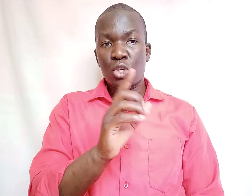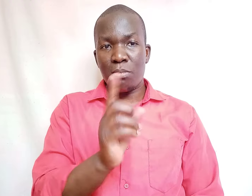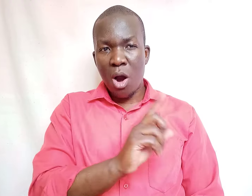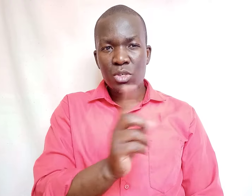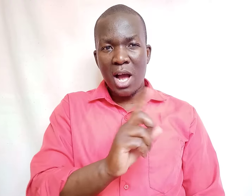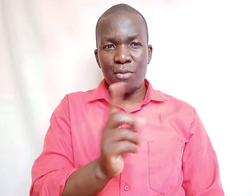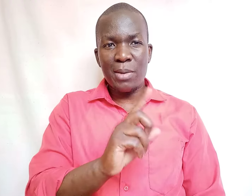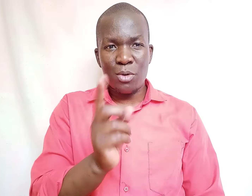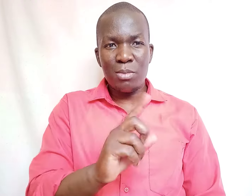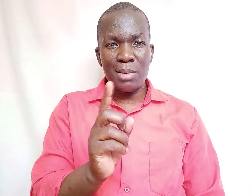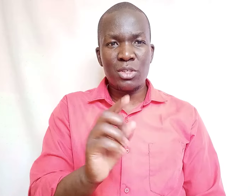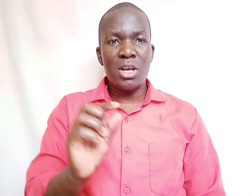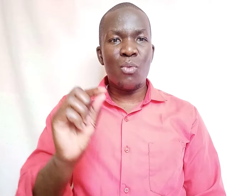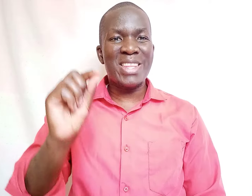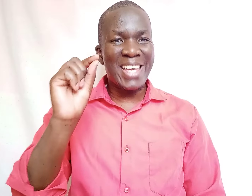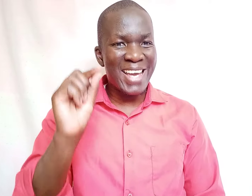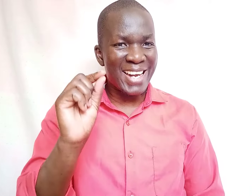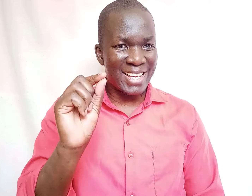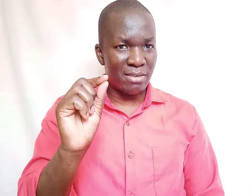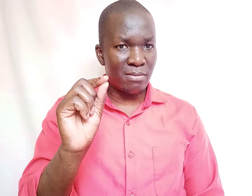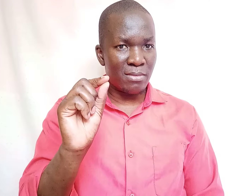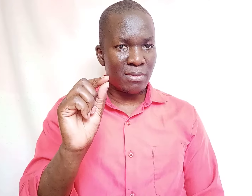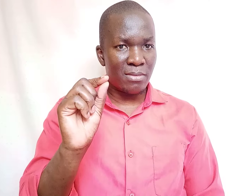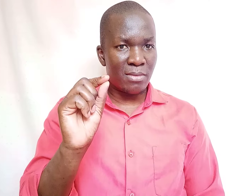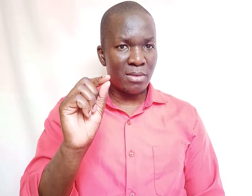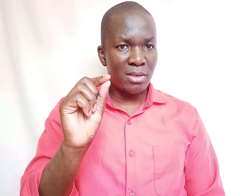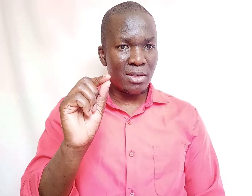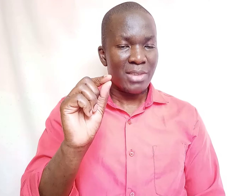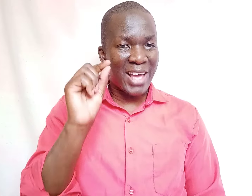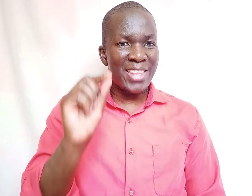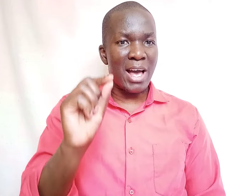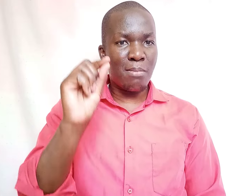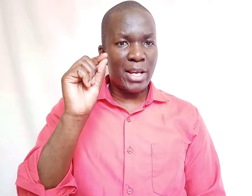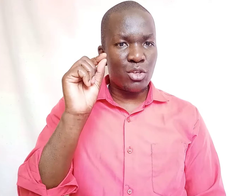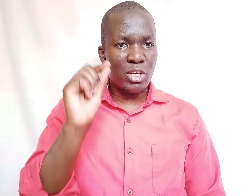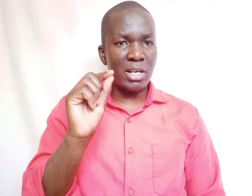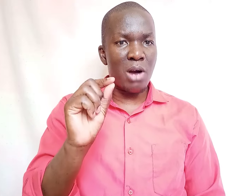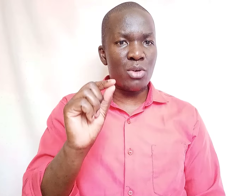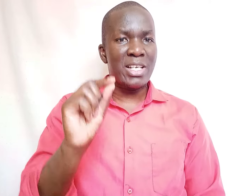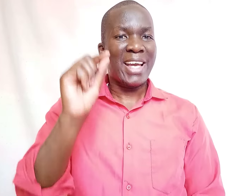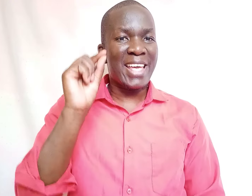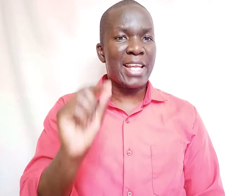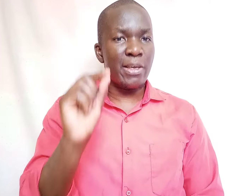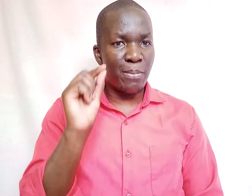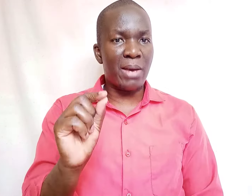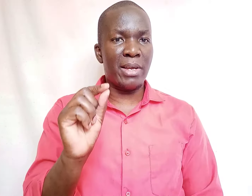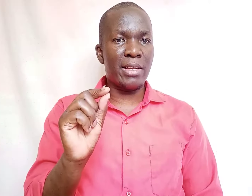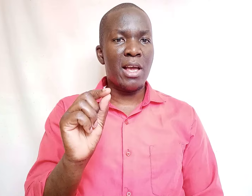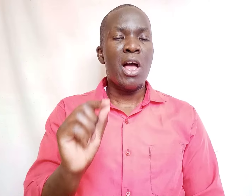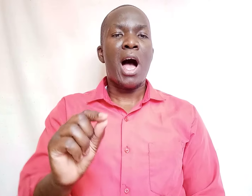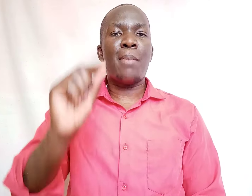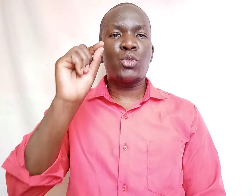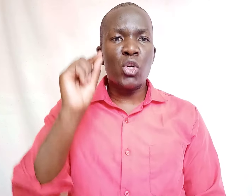talking about having problems with hearing. Neither am I talking about hearing impairment. I'm